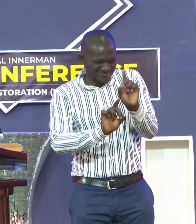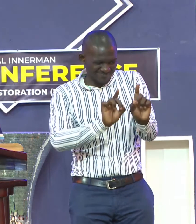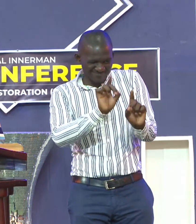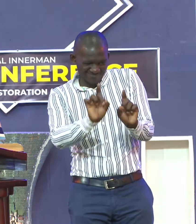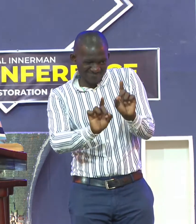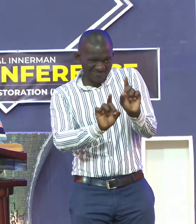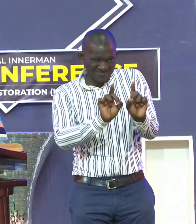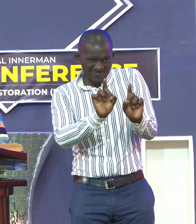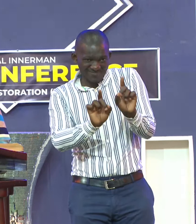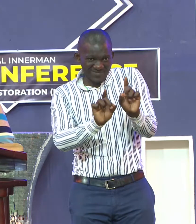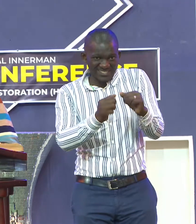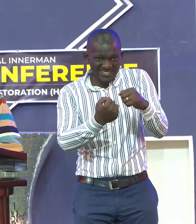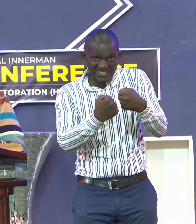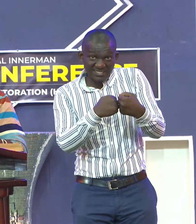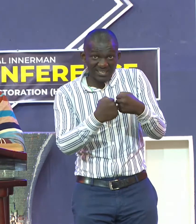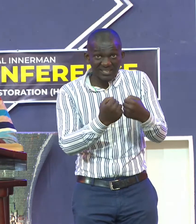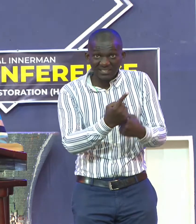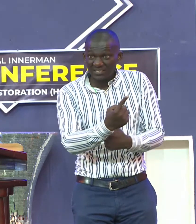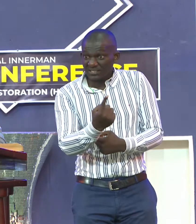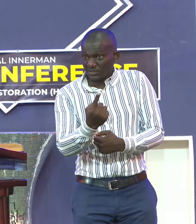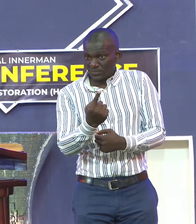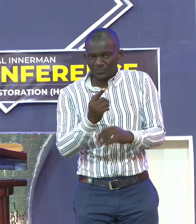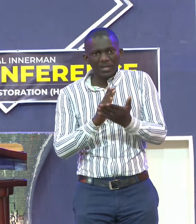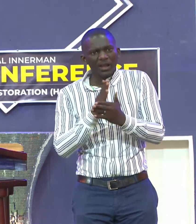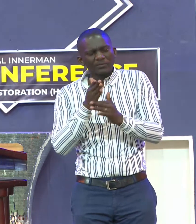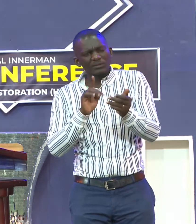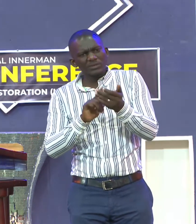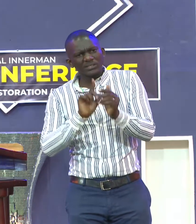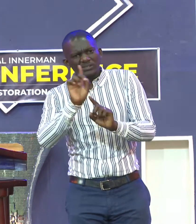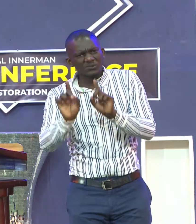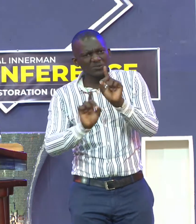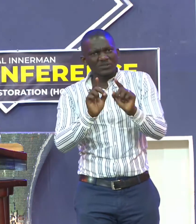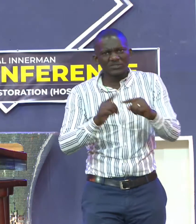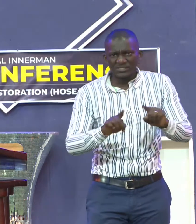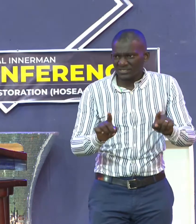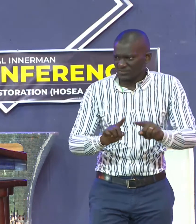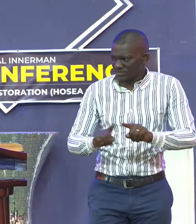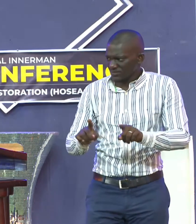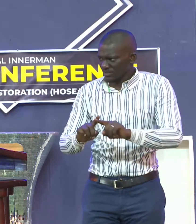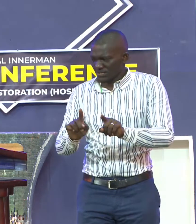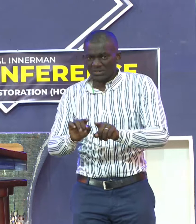questions. It challenges you. Once you get the